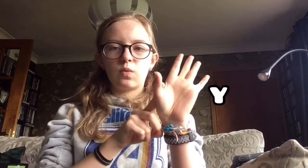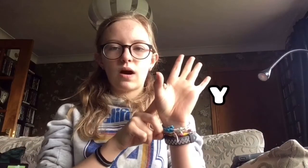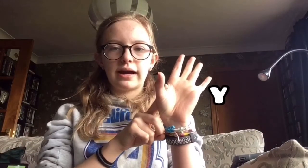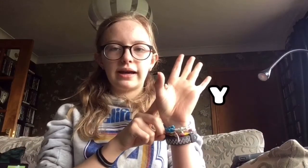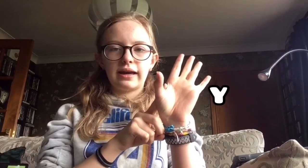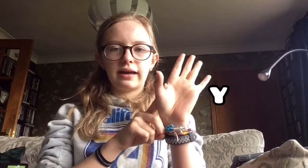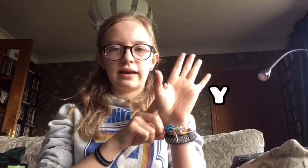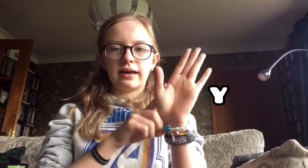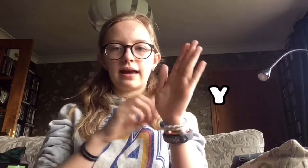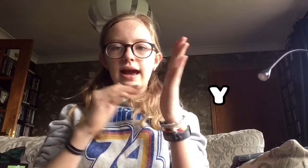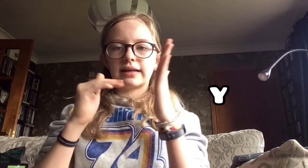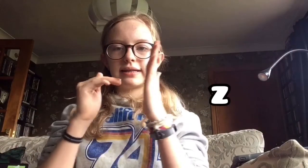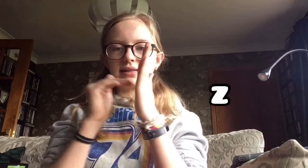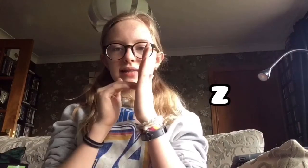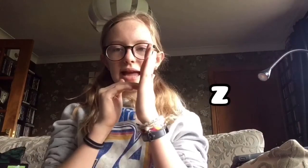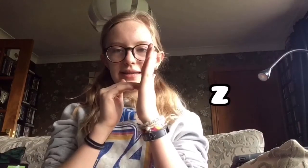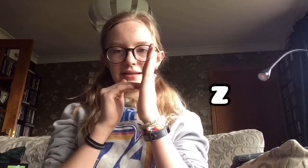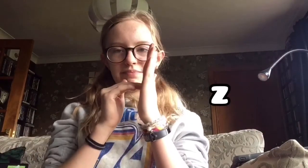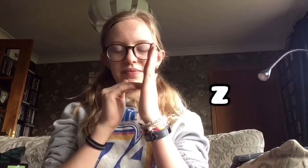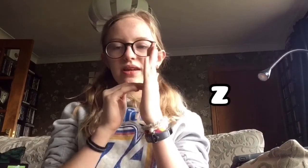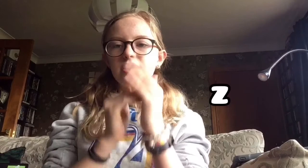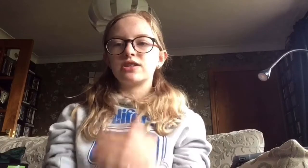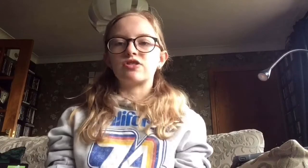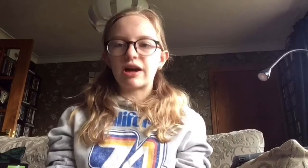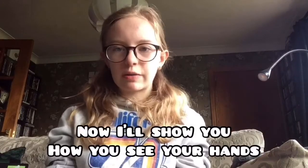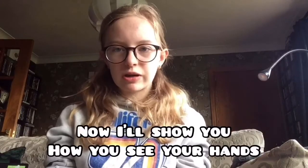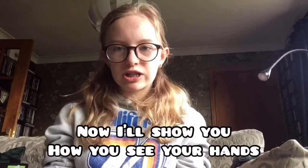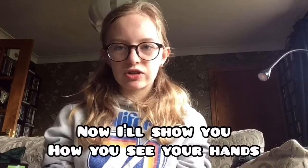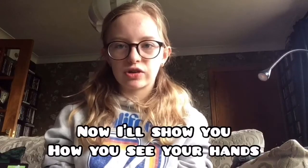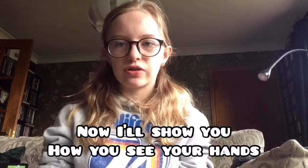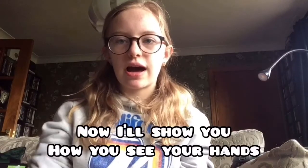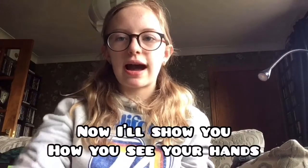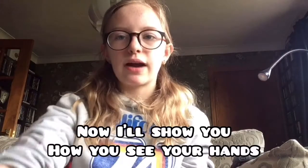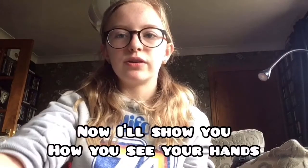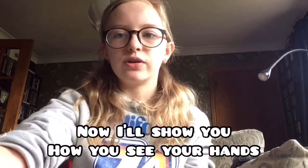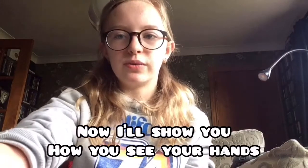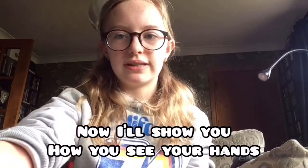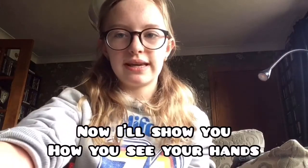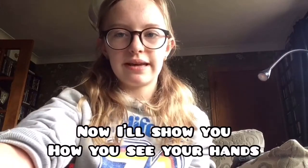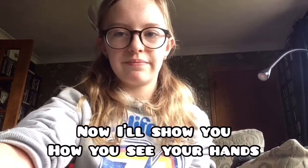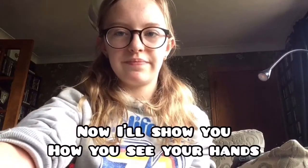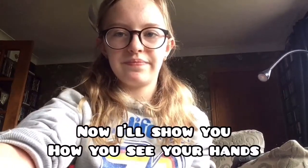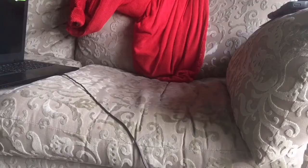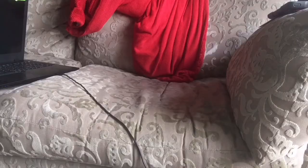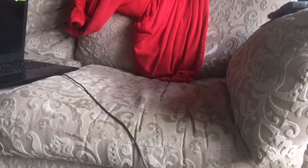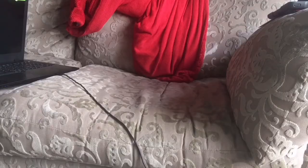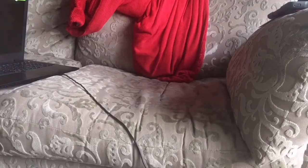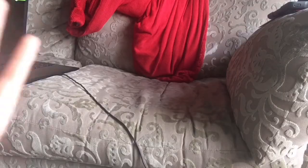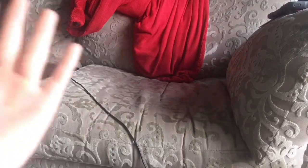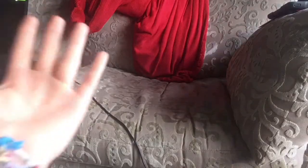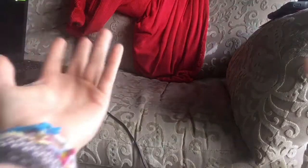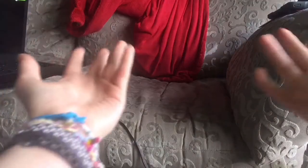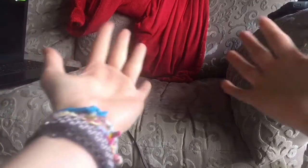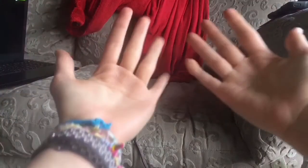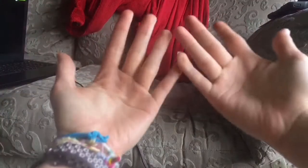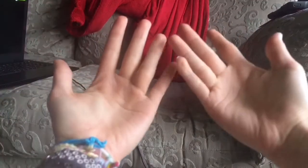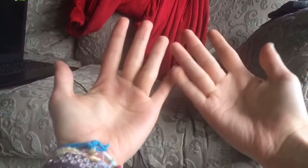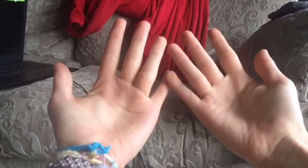Y, and Z. So now I'm going to show you that, how you would see it. Okay, so you see your